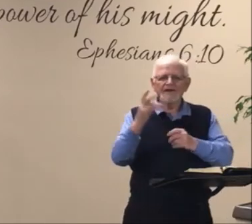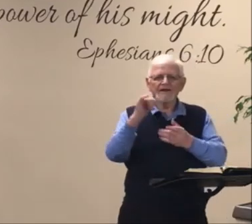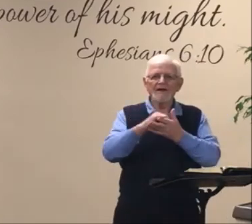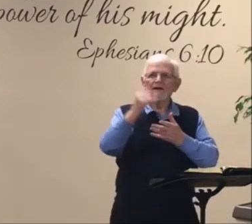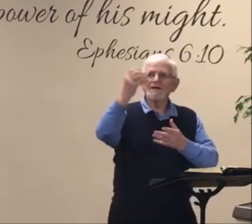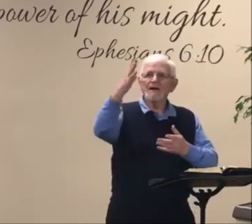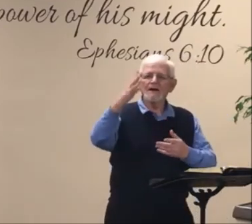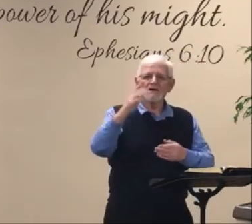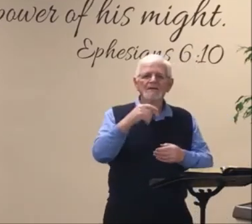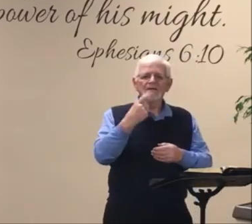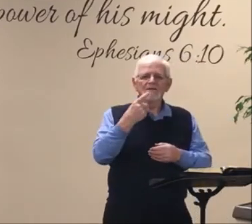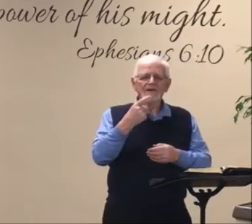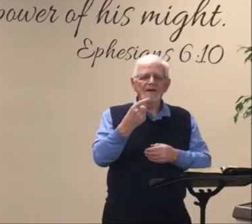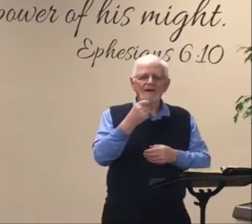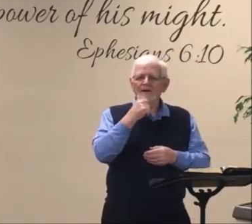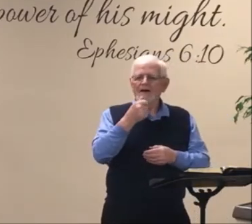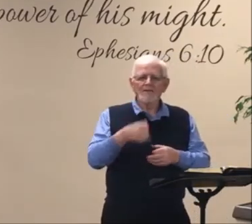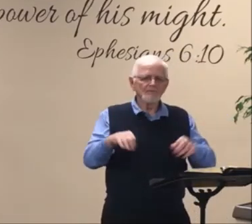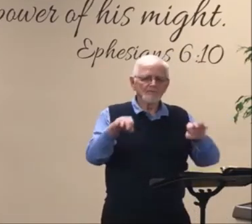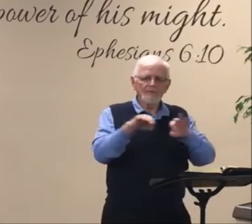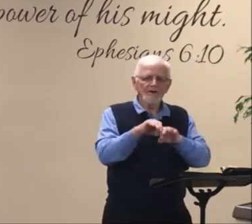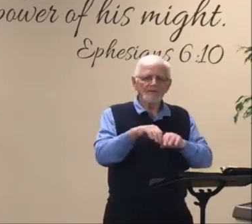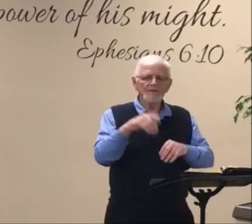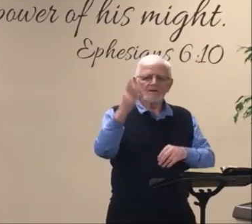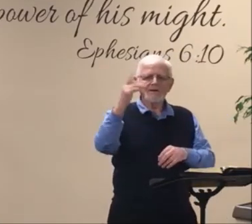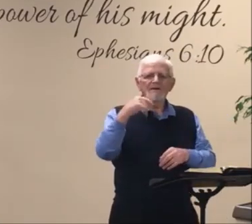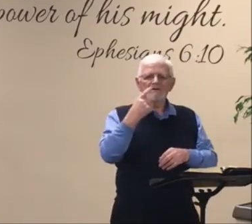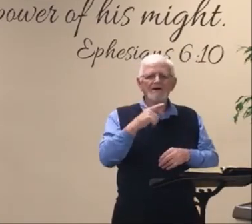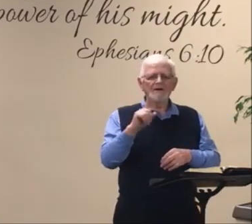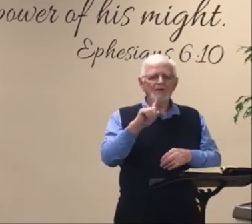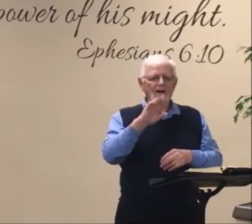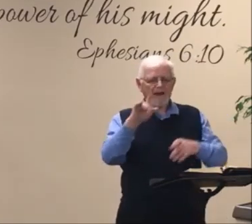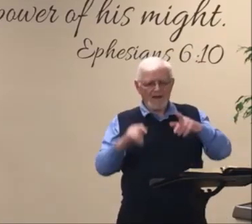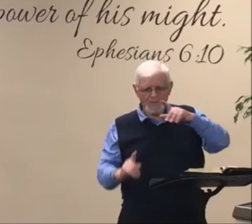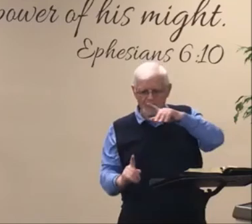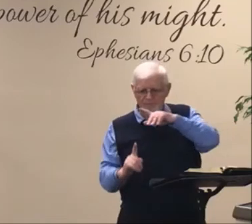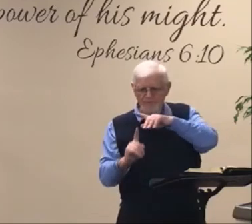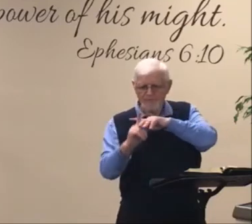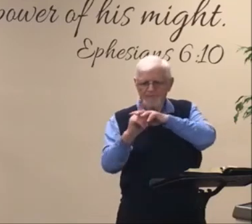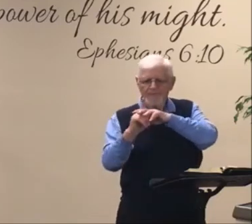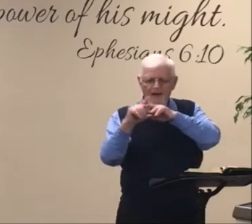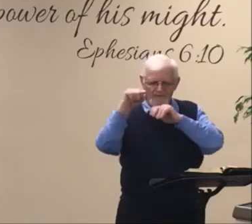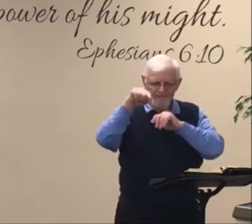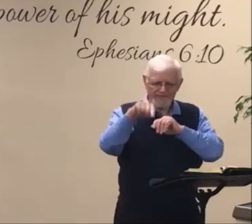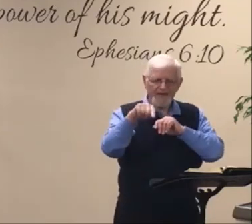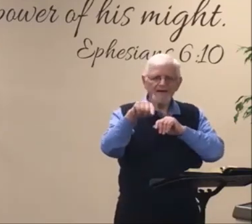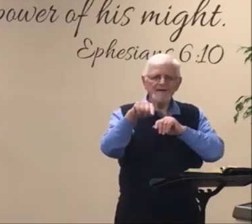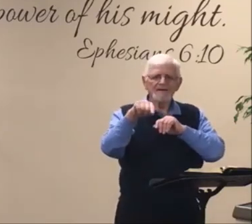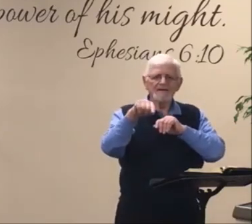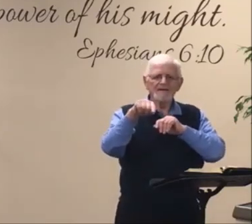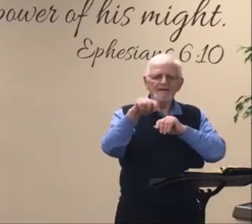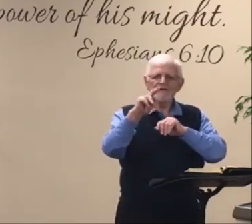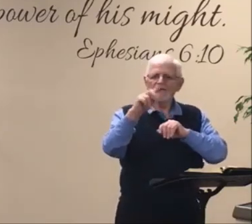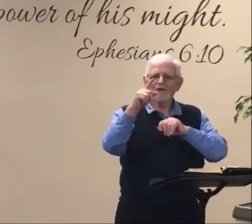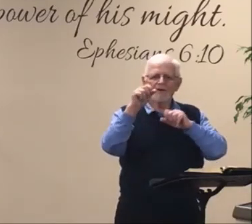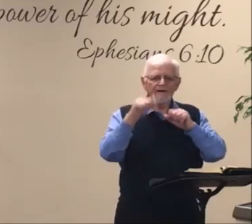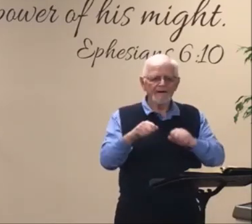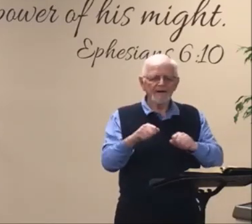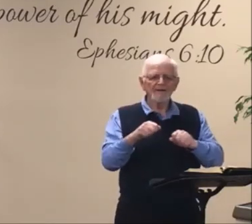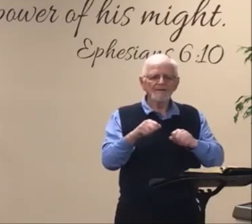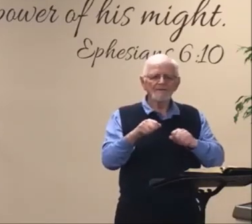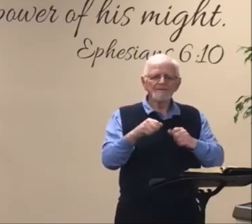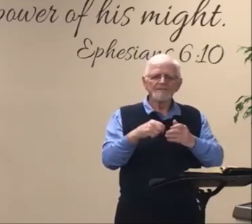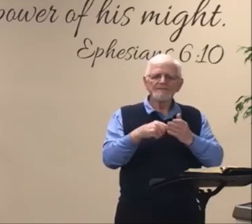says it's impossible. You think it's impossible, and God says, that's where I like to show up, right there. Then nobody can get the credit but